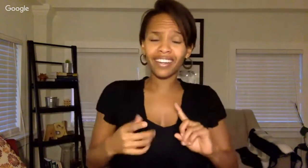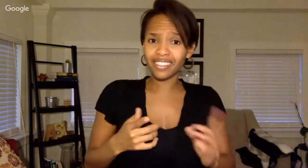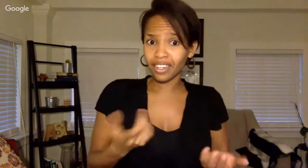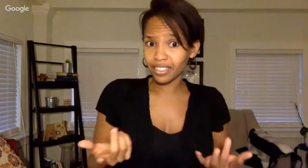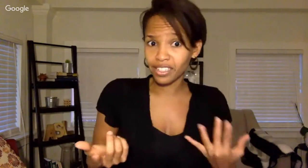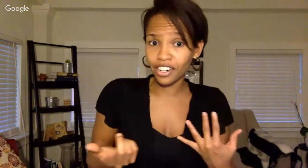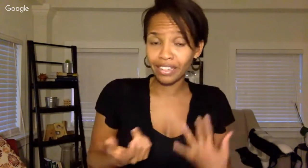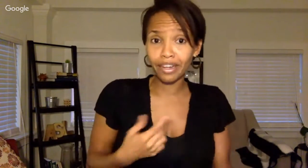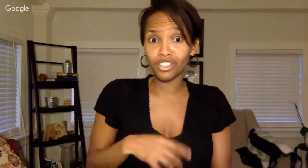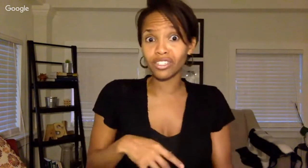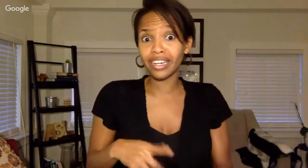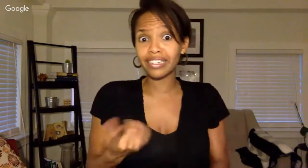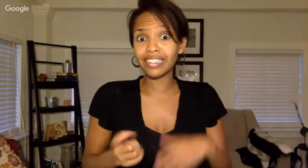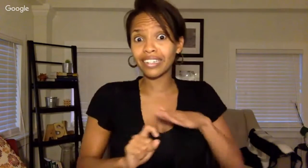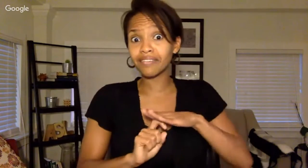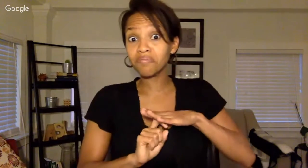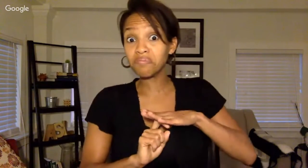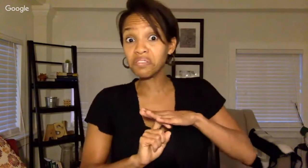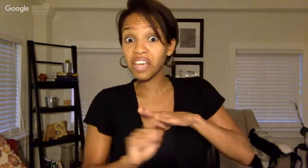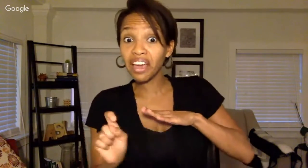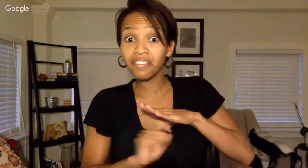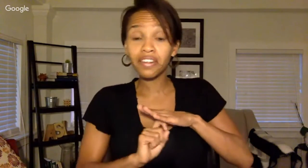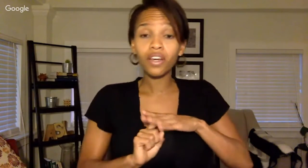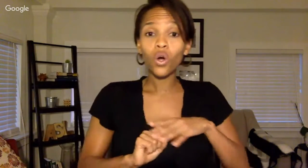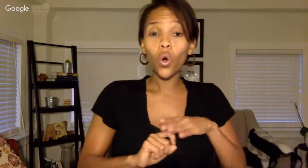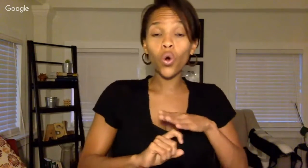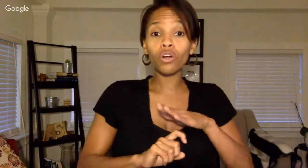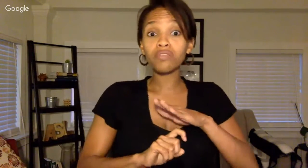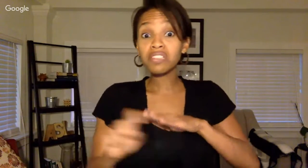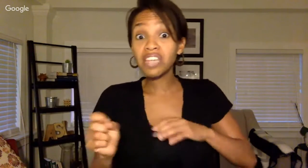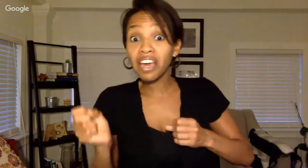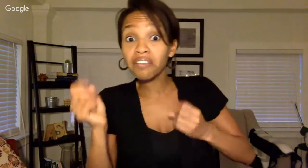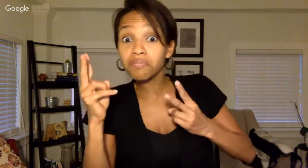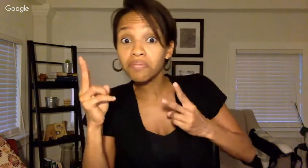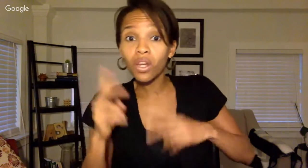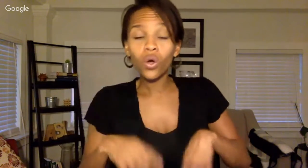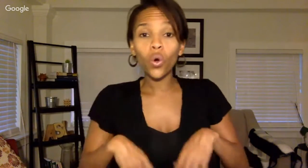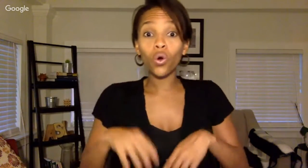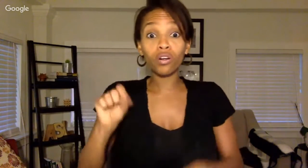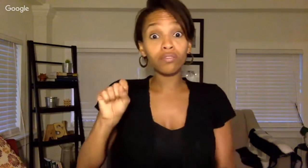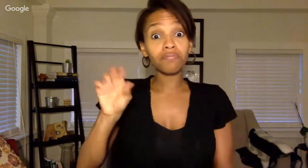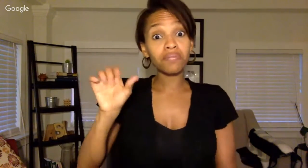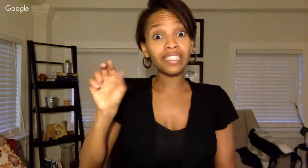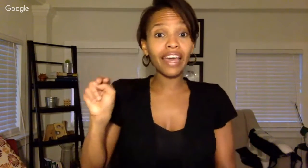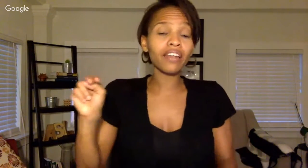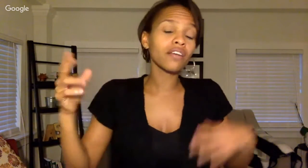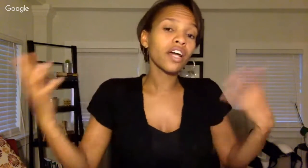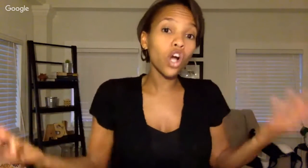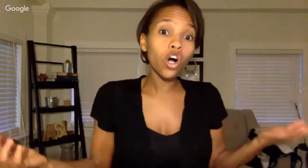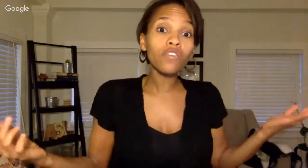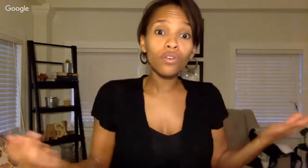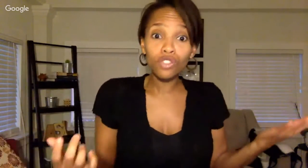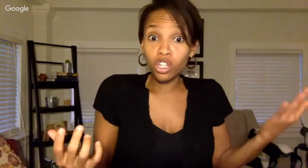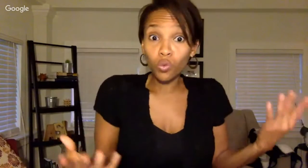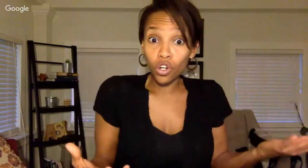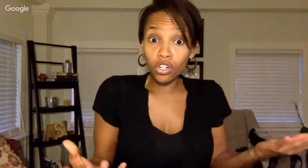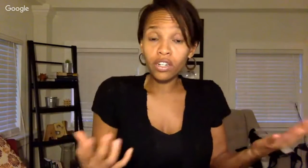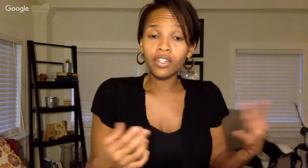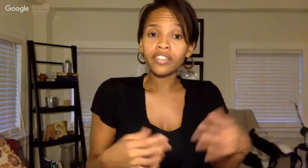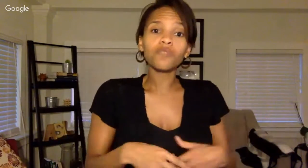not necessary. They might just sign scan, or scan, or scan. And all those could work depending